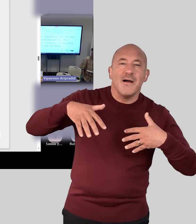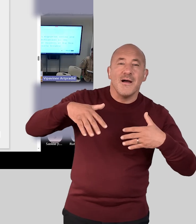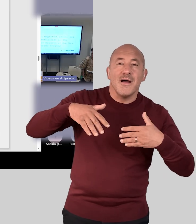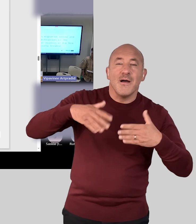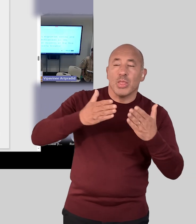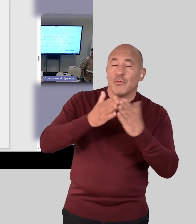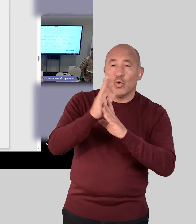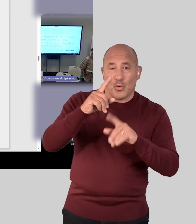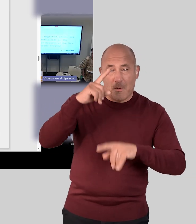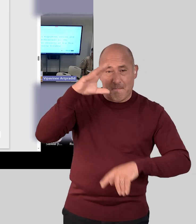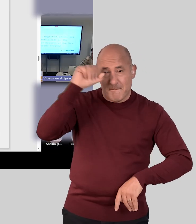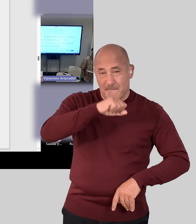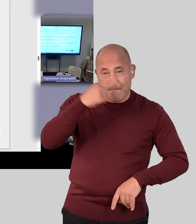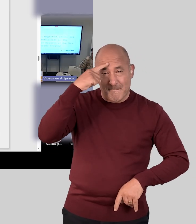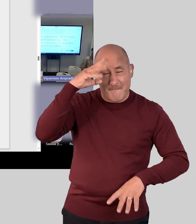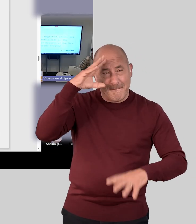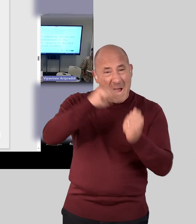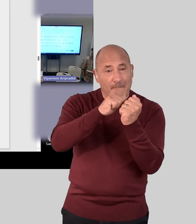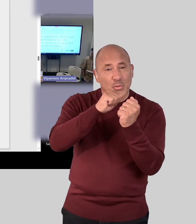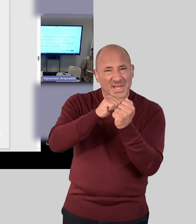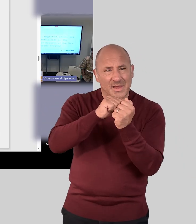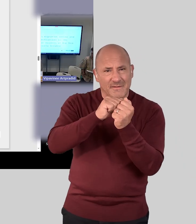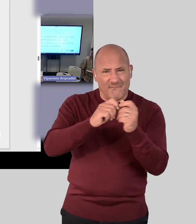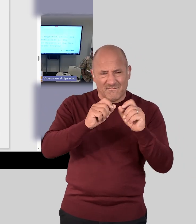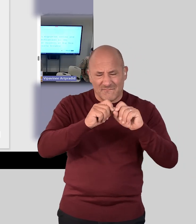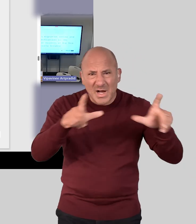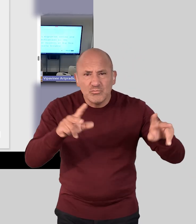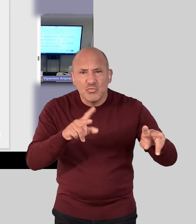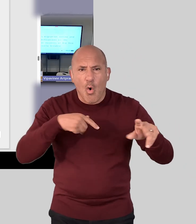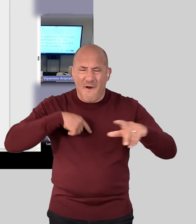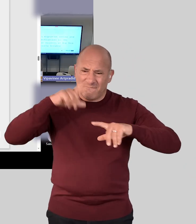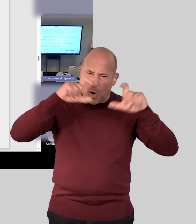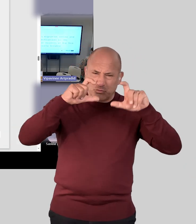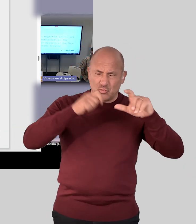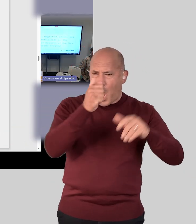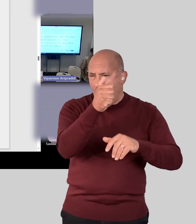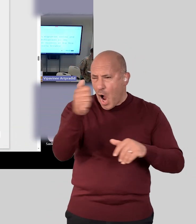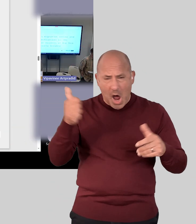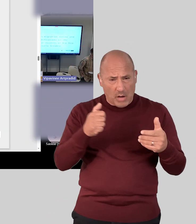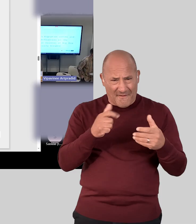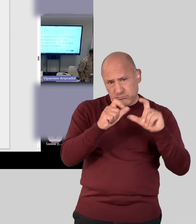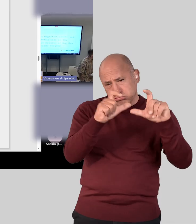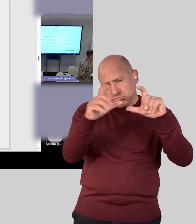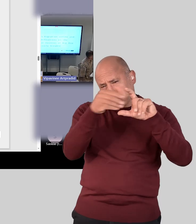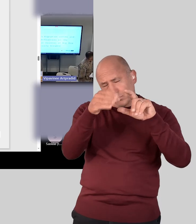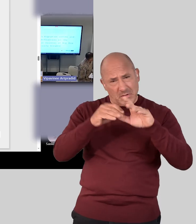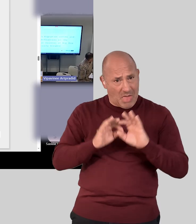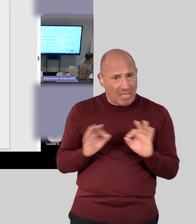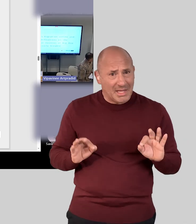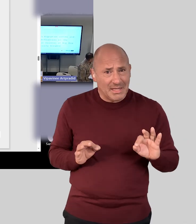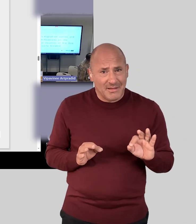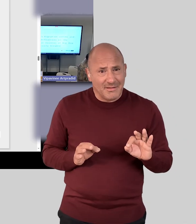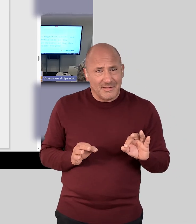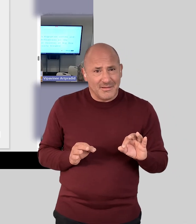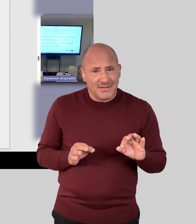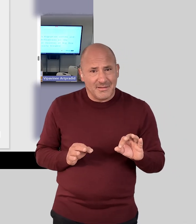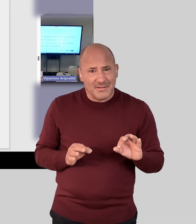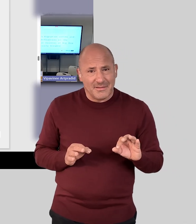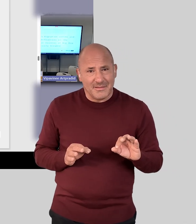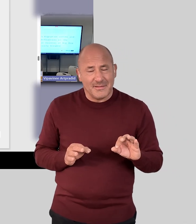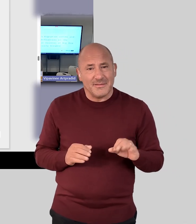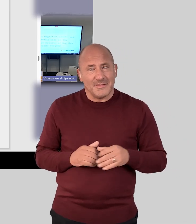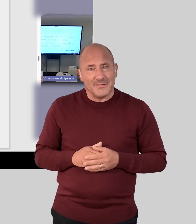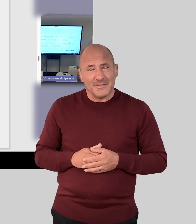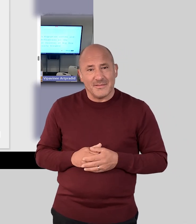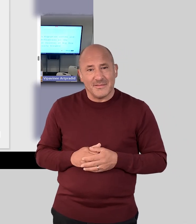say me, I was just saying, but some of the best experiences I have are just, it's only a memory. There's no footage of it, there's no pictures of